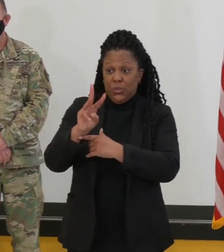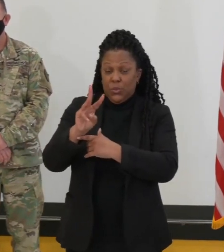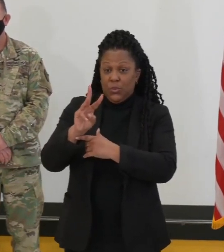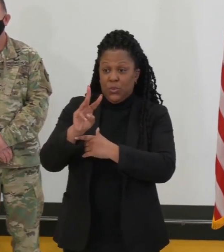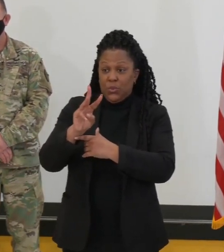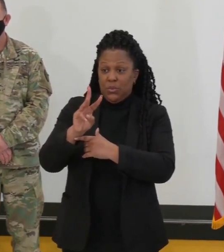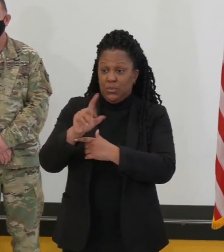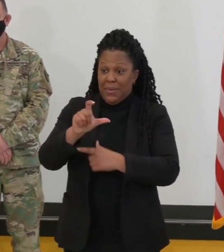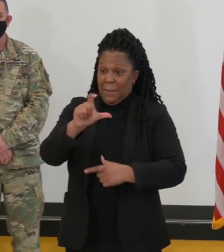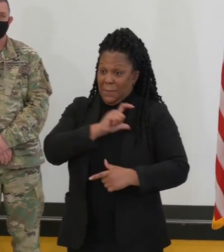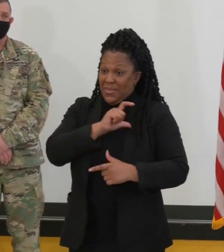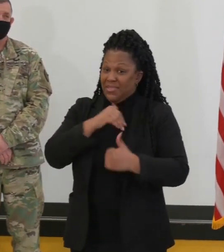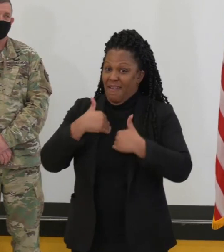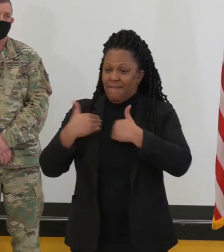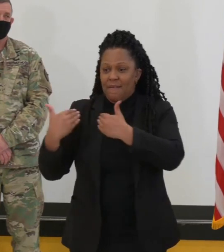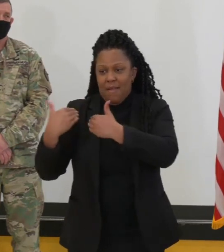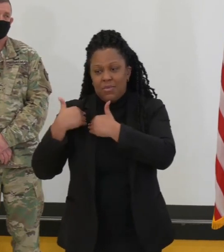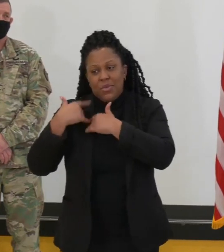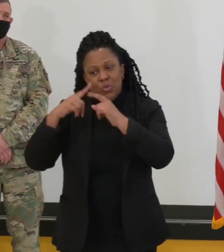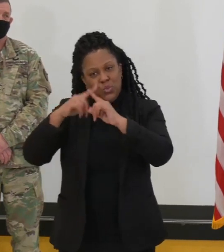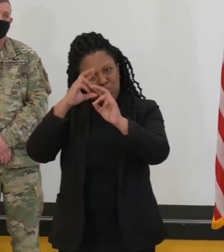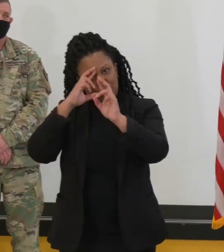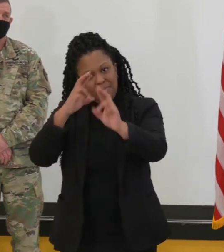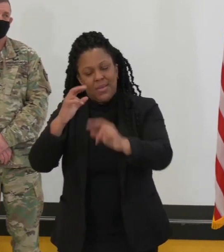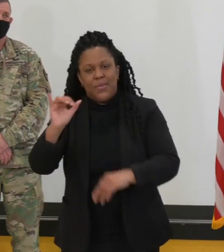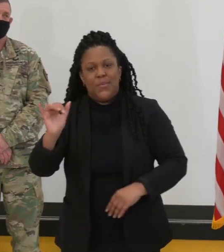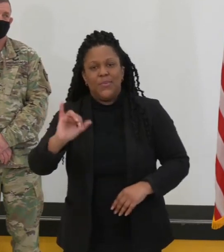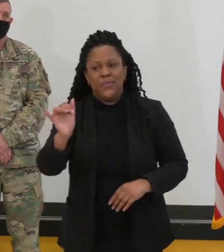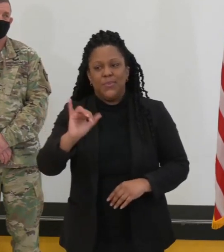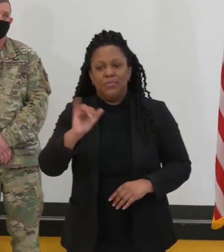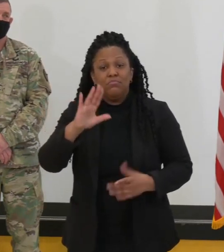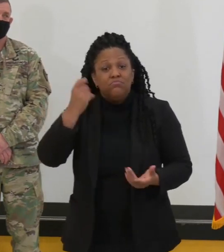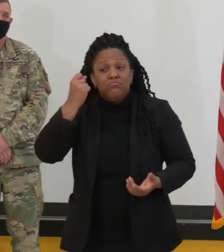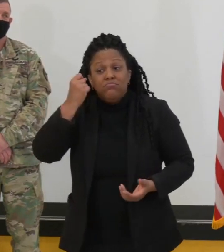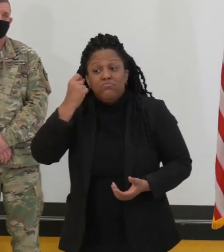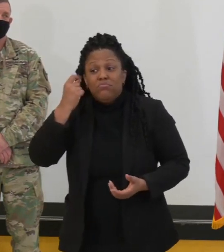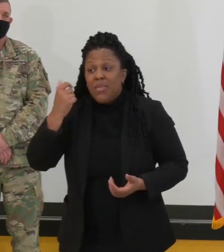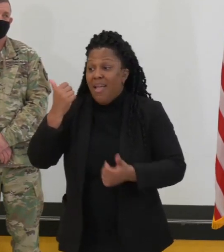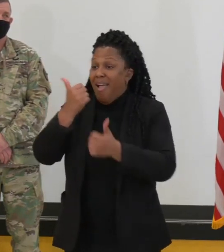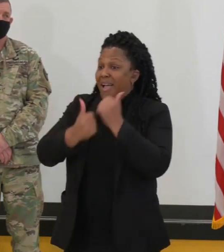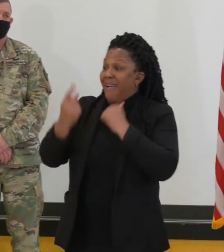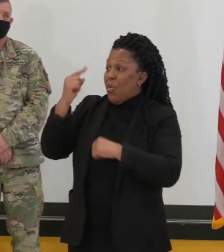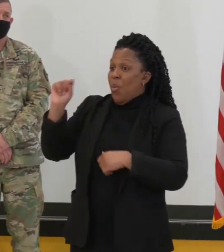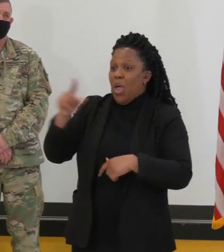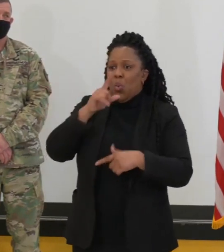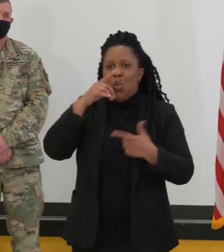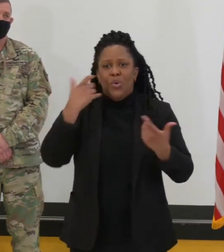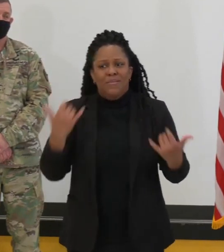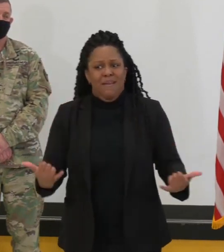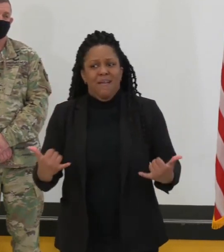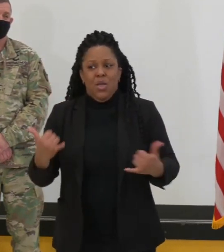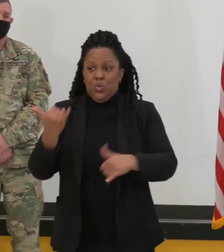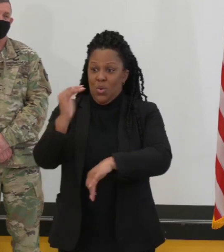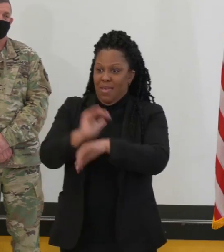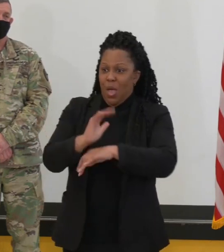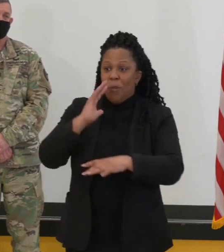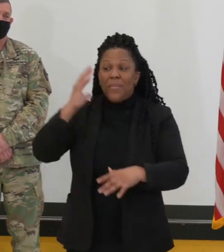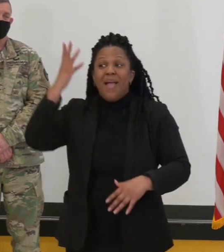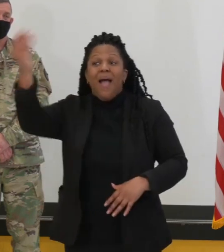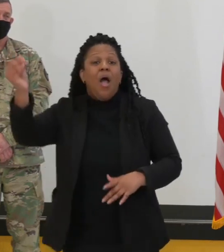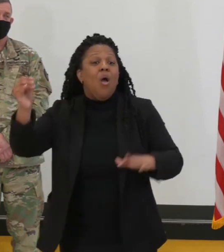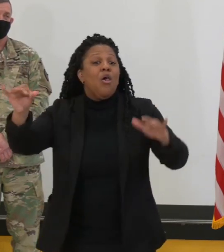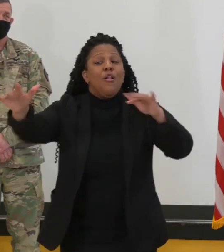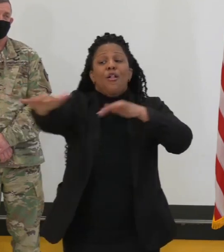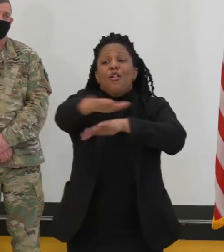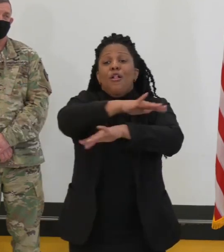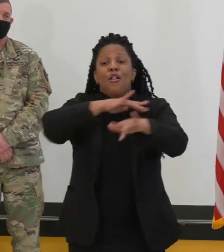discretion, recognizing that not everybody that's going to be out is, in fact, a bad actor. That many of those people are, in